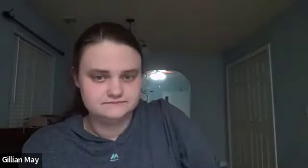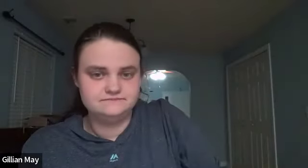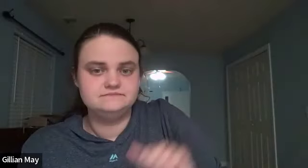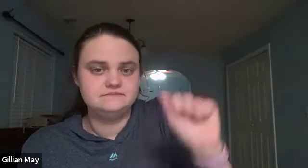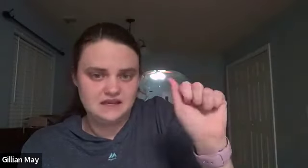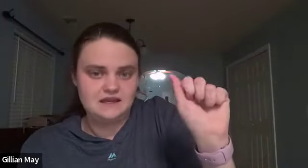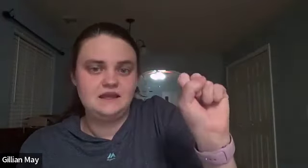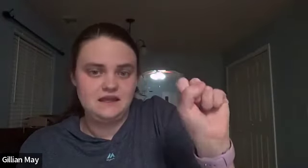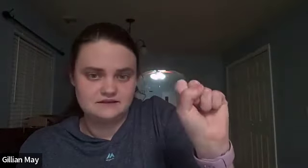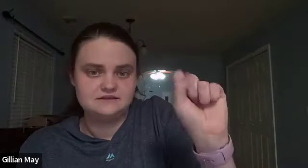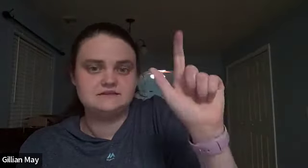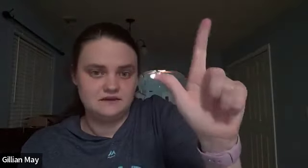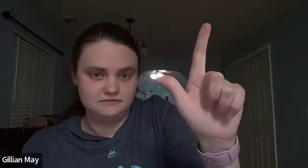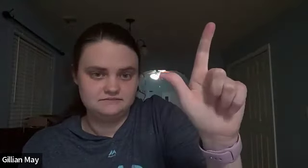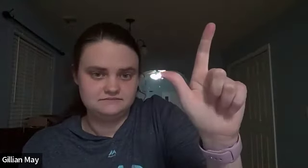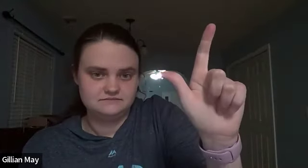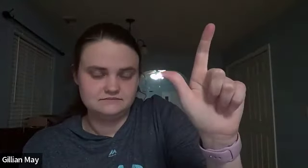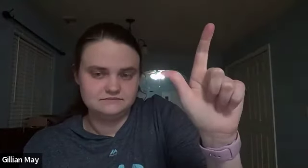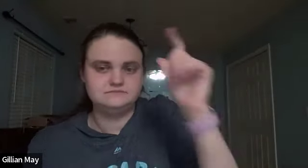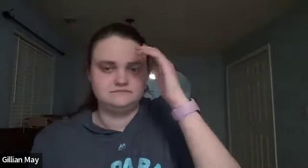Mm-hmm. ASL.